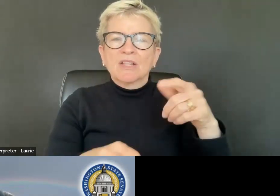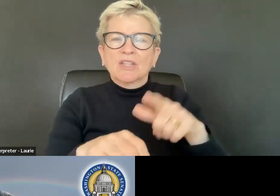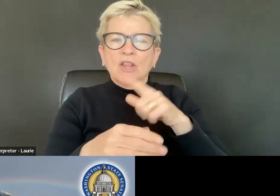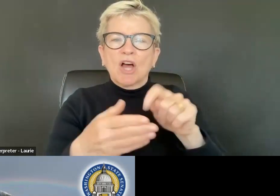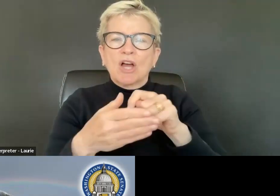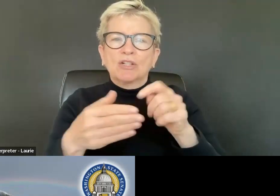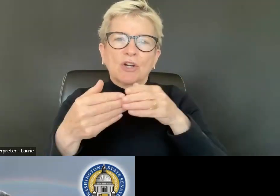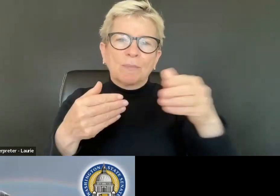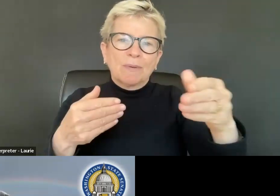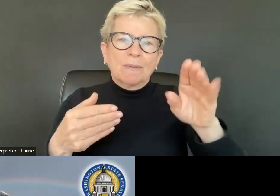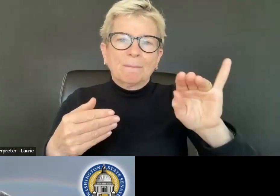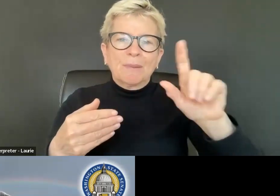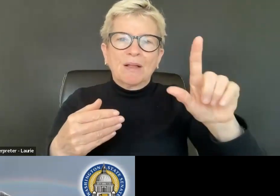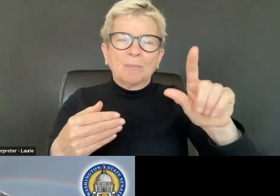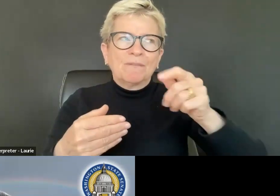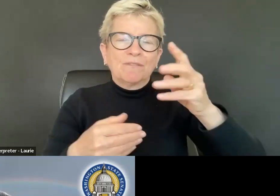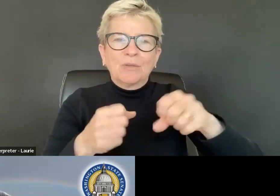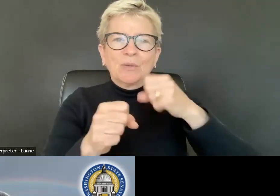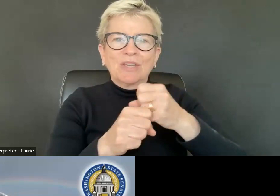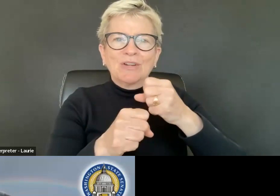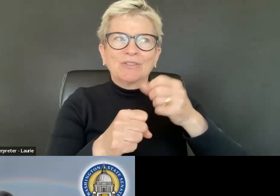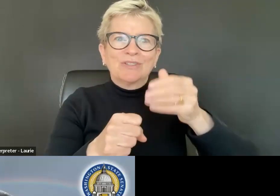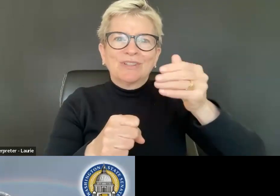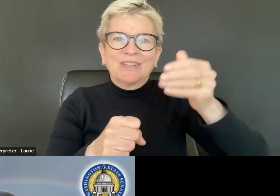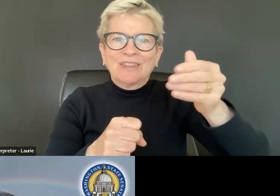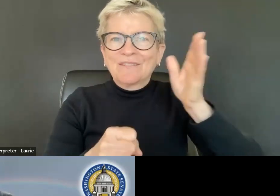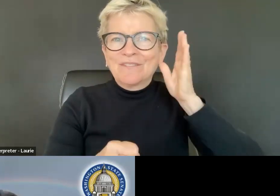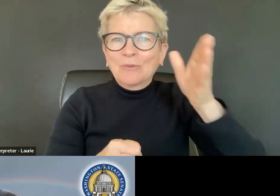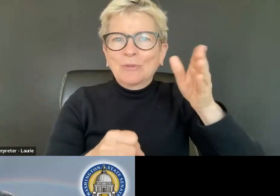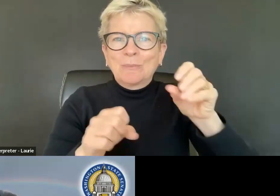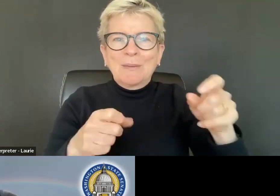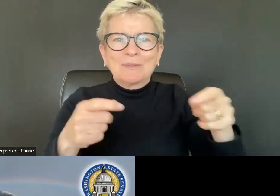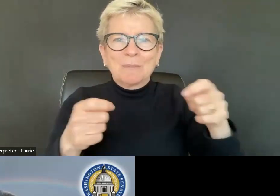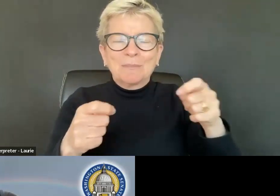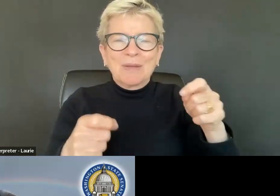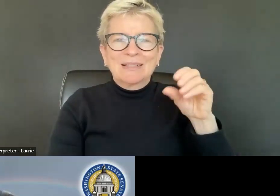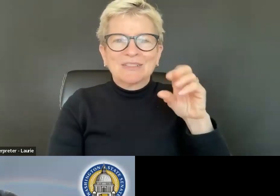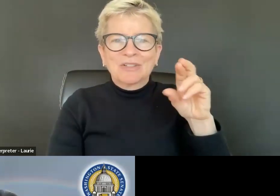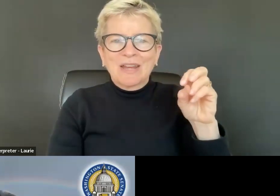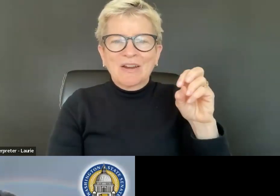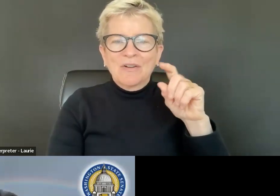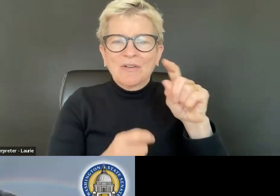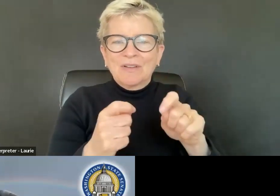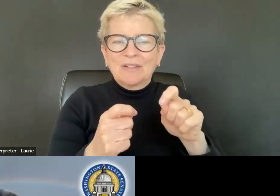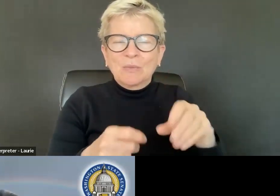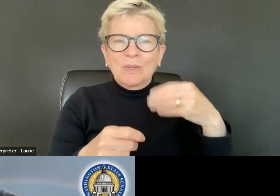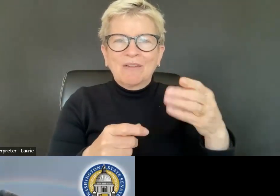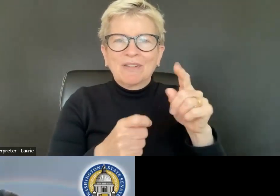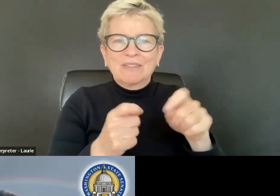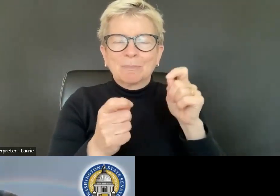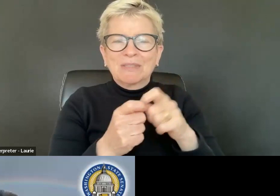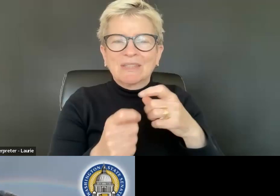bill, but in a couple of years from now, it's the ability to manage care, giving us specific ways to bill for